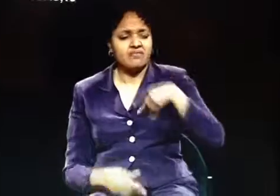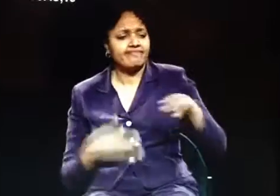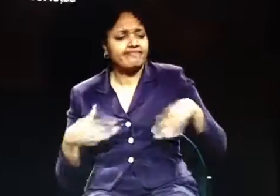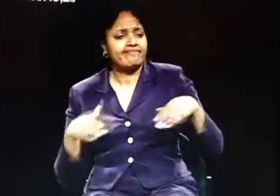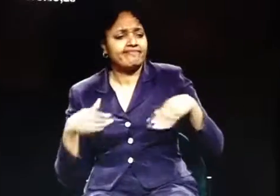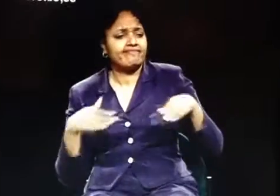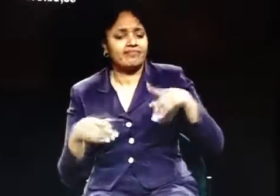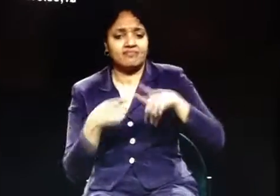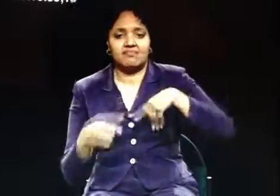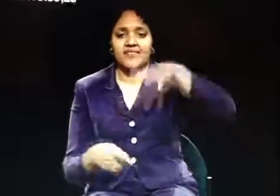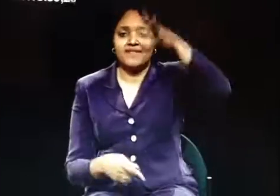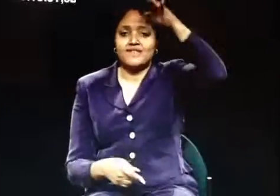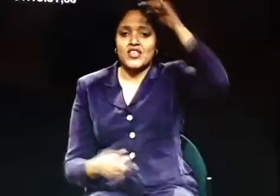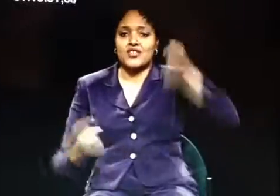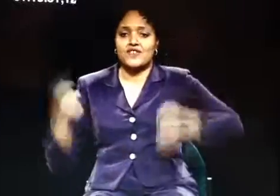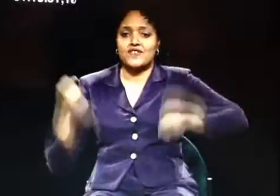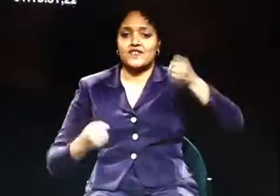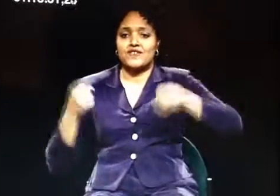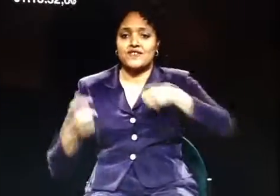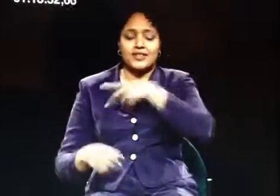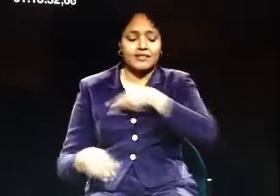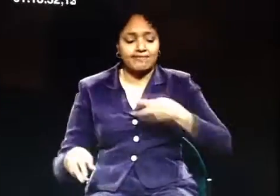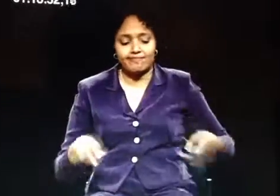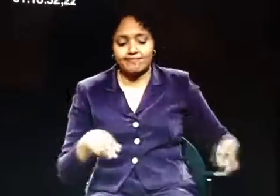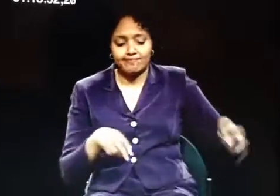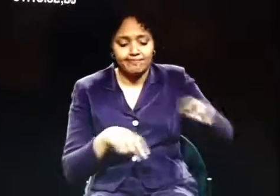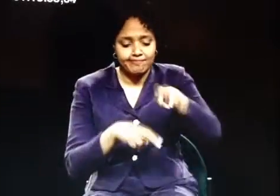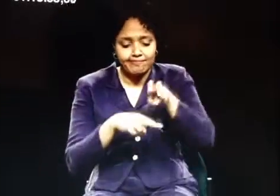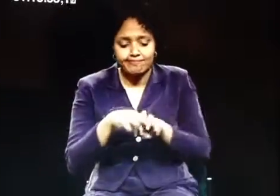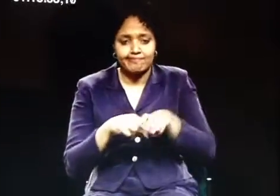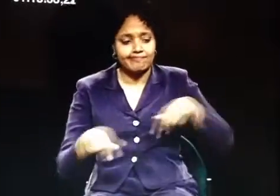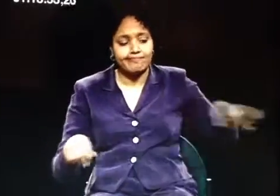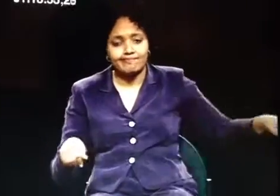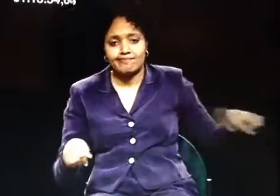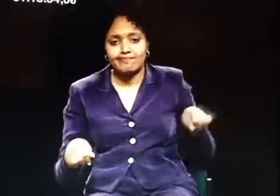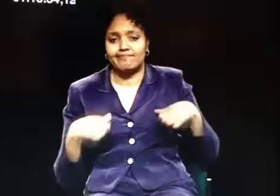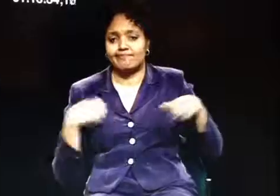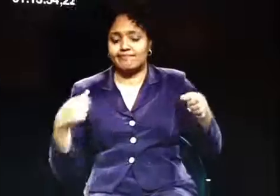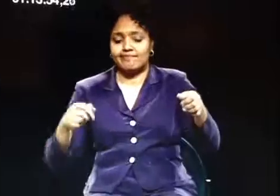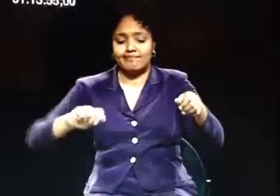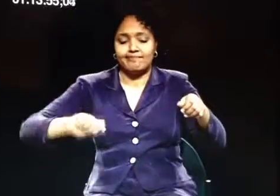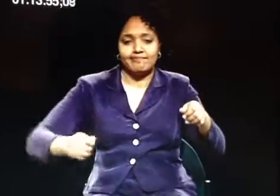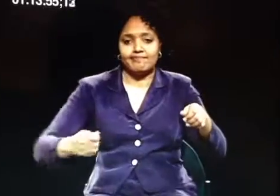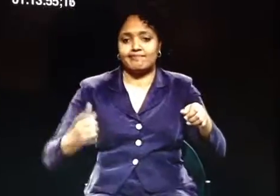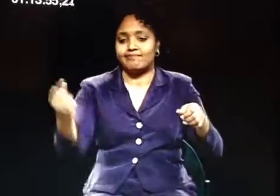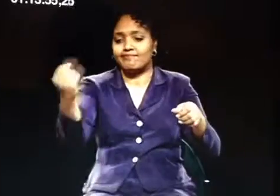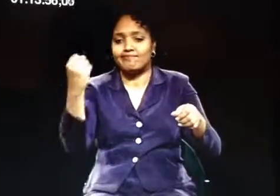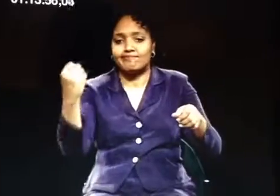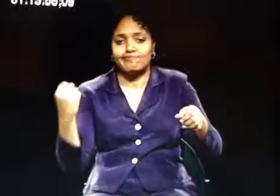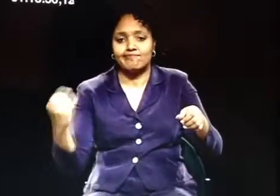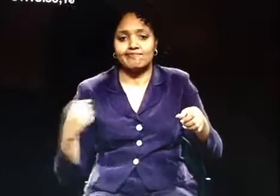So he gave me the keys, and I walked about a block to where it was parked at the time, and I got in the car, got ready to go, made sure everything was good,